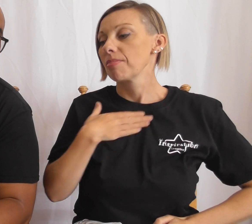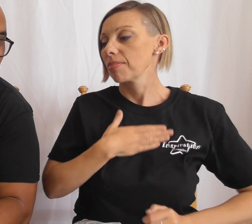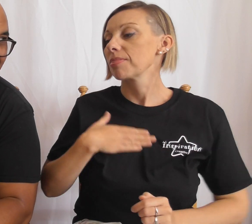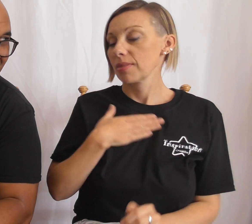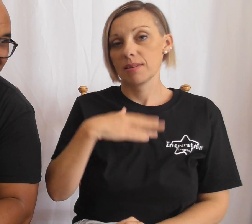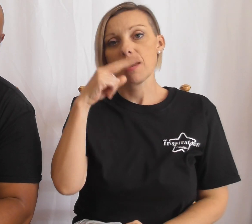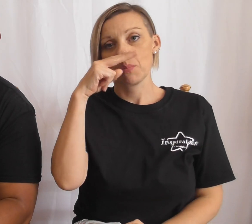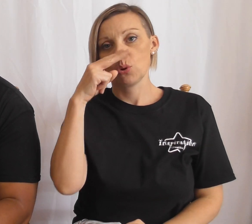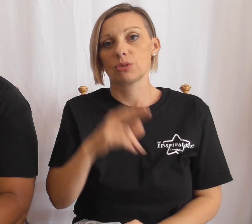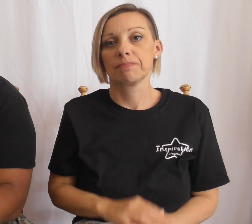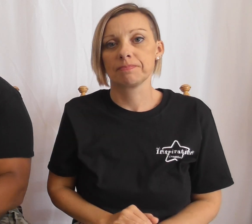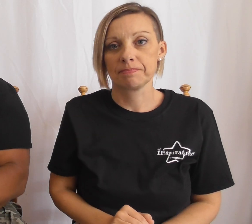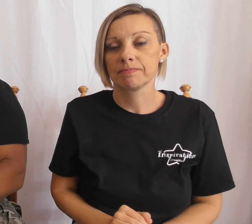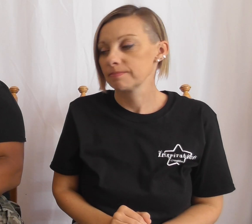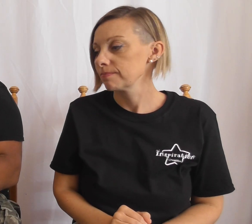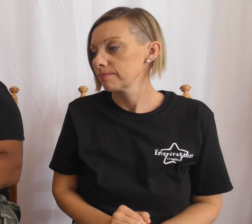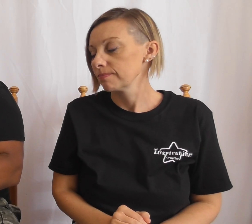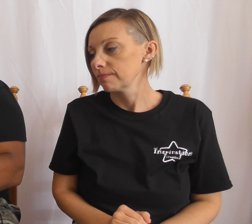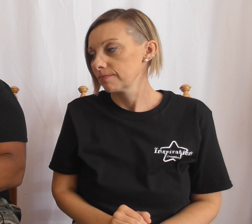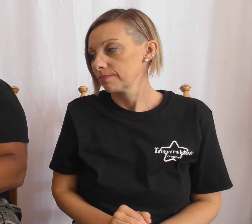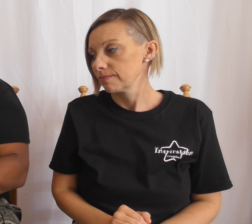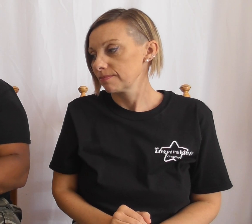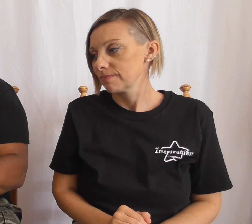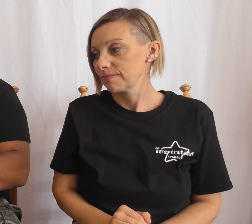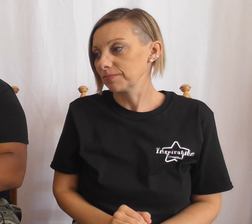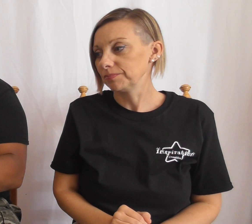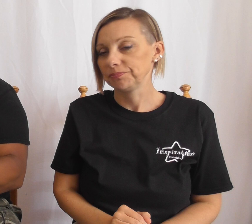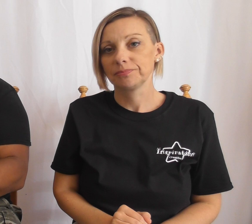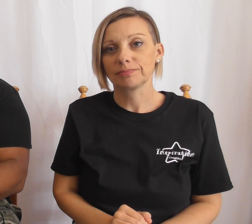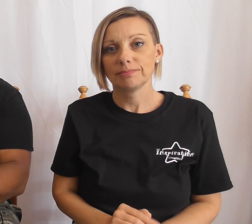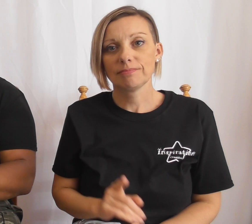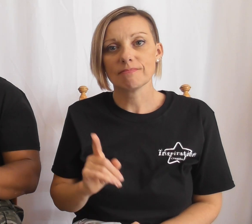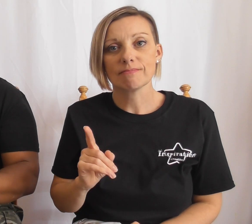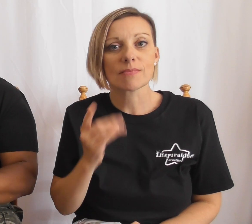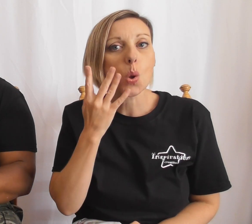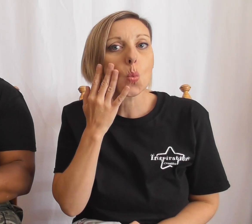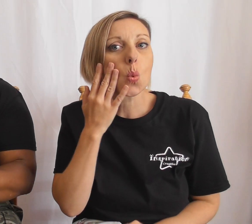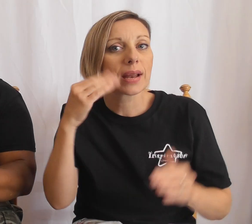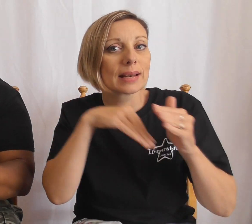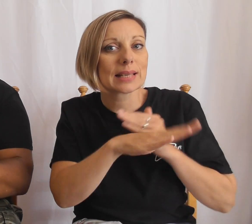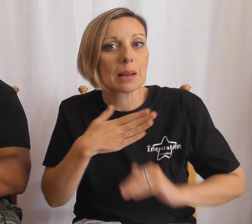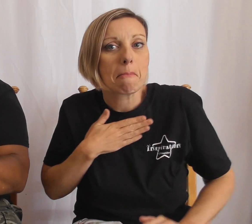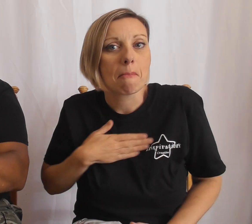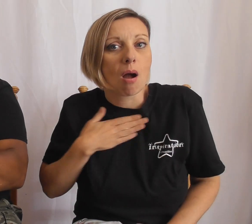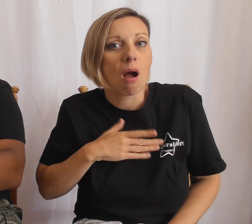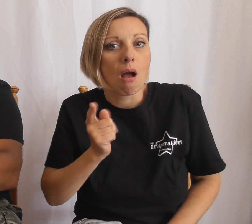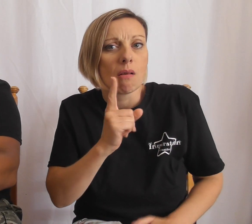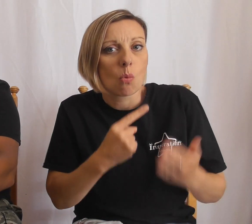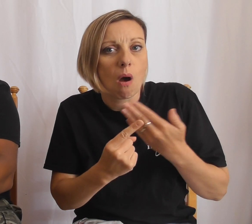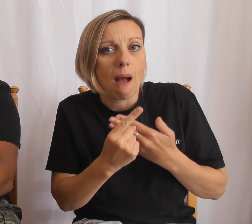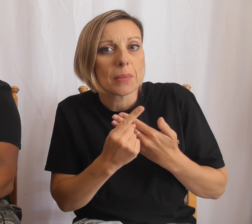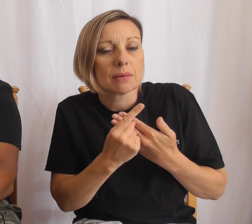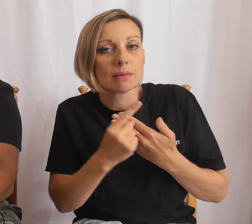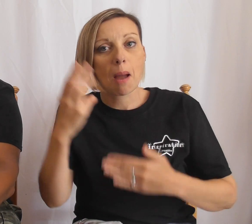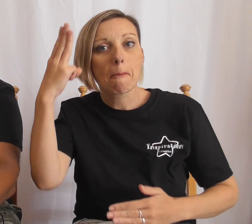It's a bit posh, isn't it? Yeah. A bit posh. And while he's in the bathroom, I think